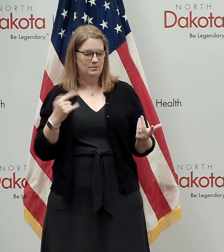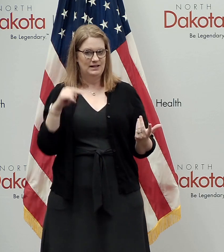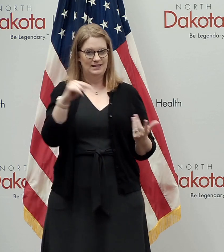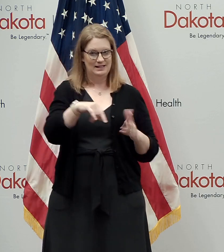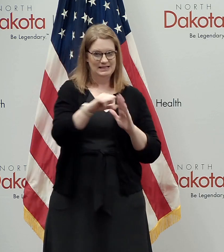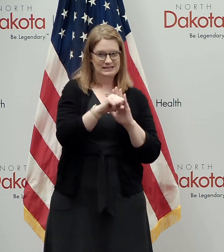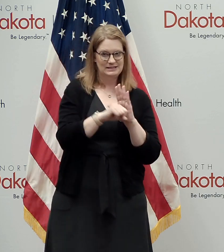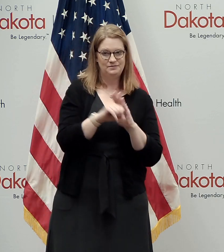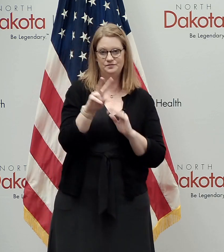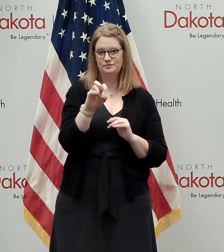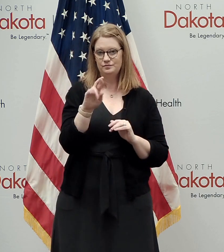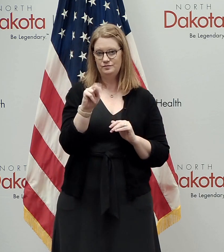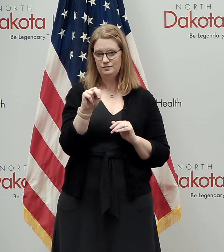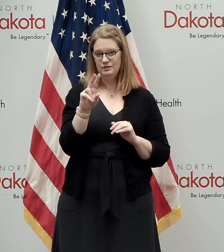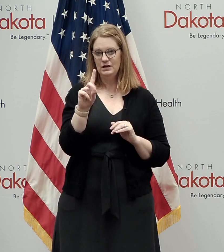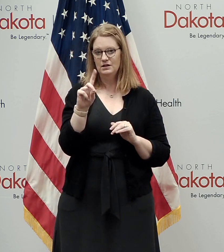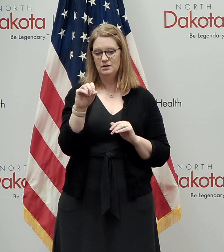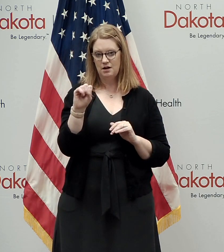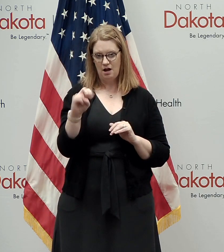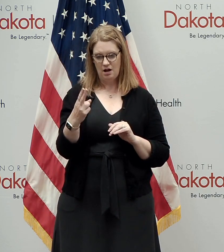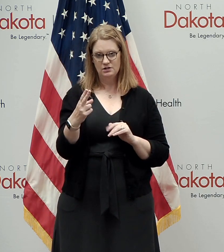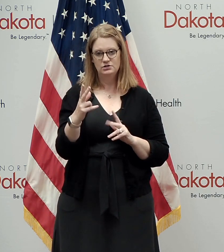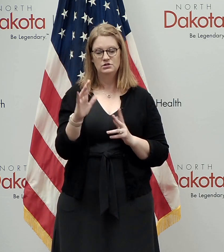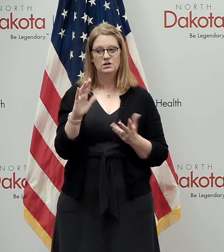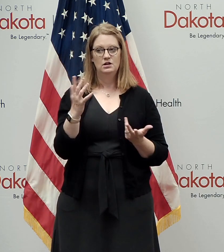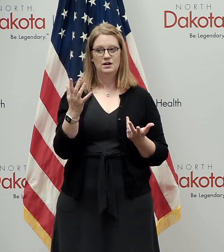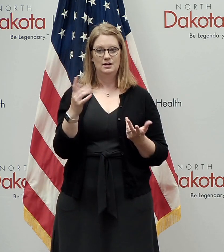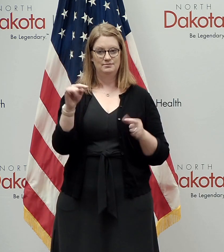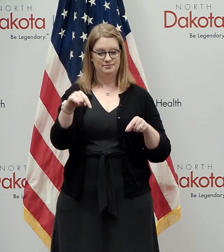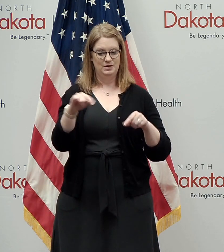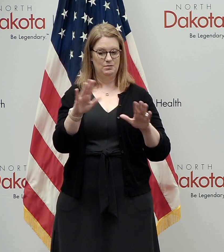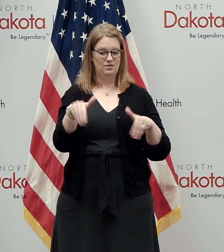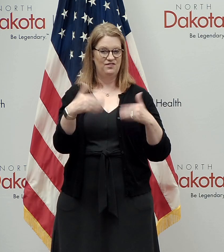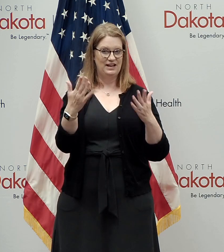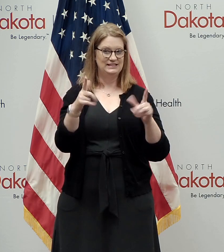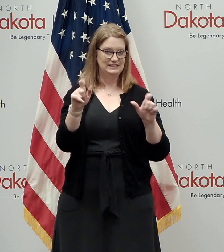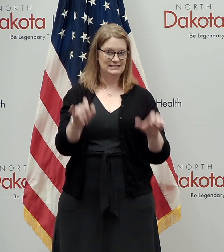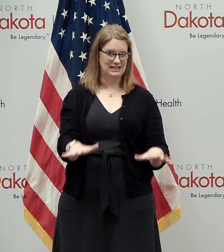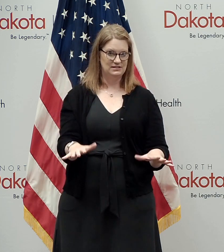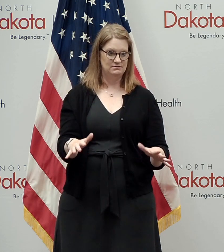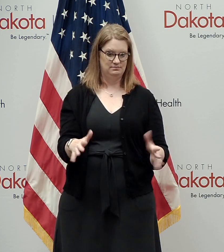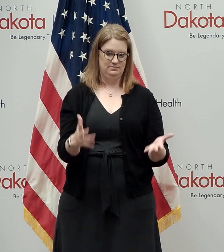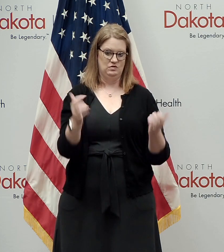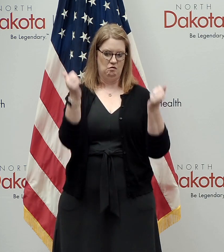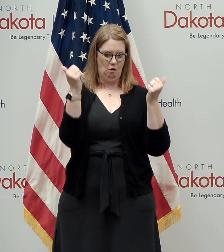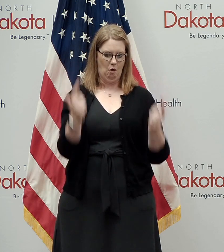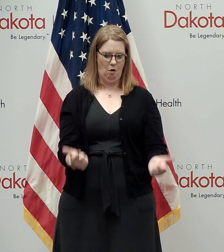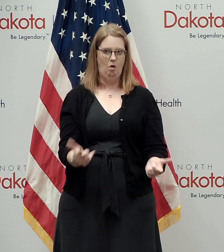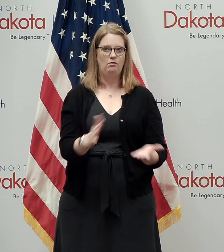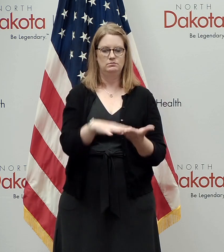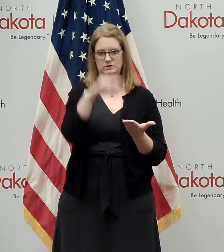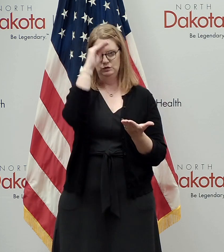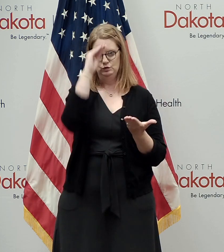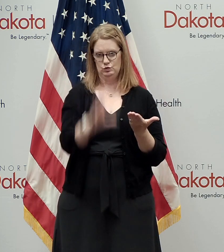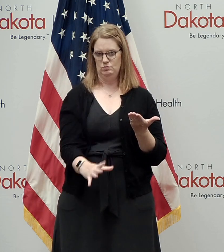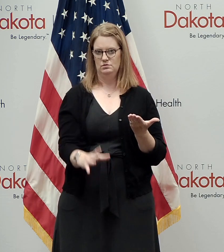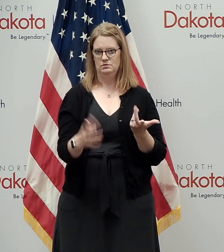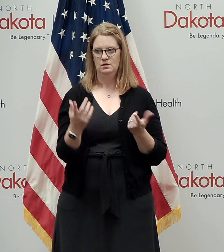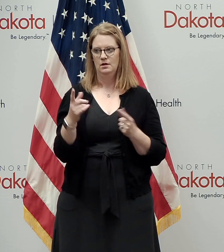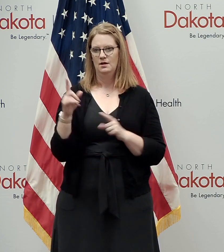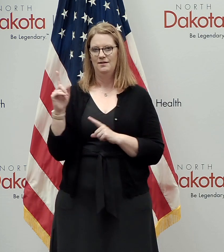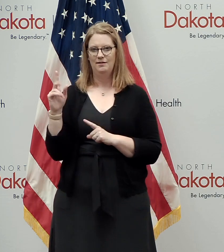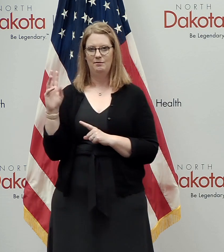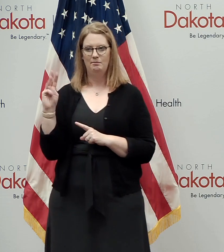and VernDOSH, the Department of Health, and our government is we're going to provide tests to all those students that come in, the Minnesota